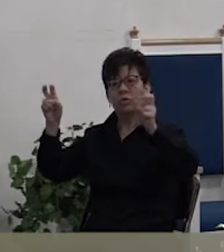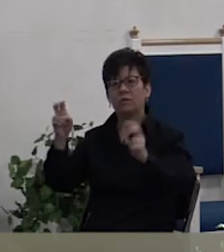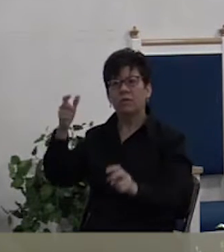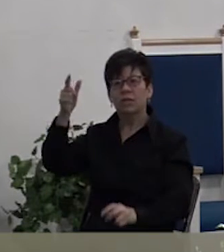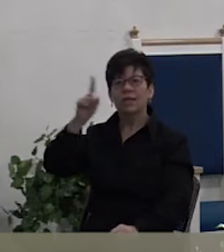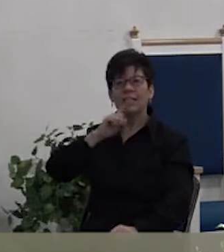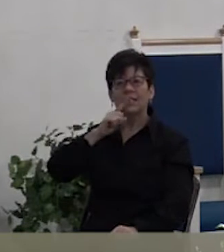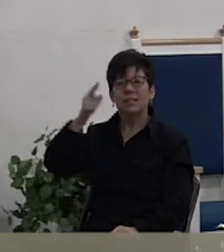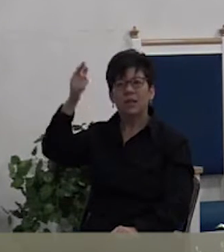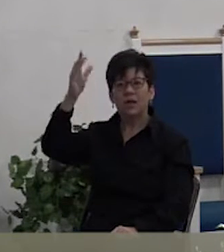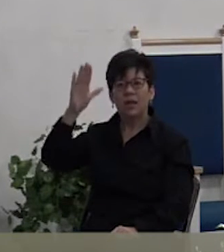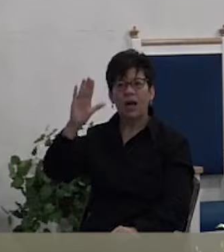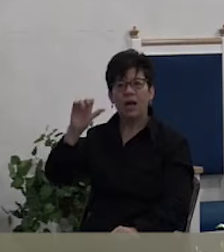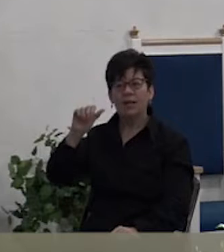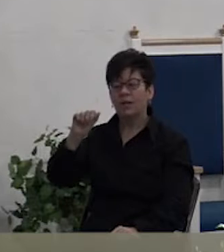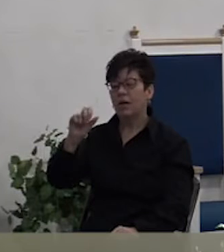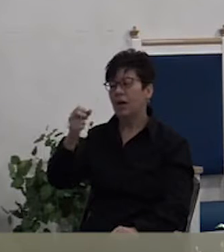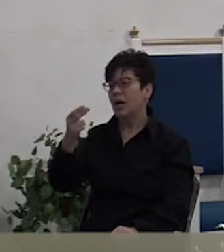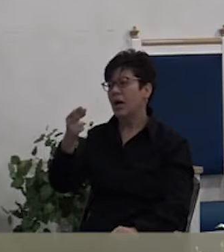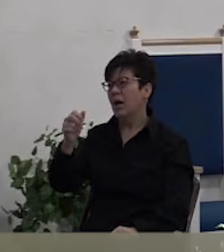God ashamed?